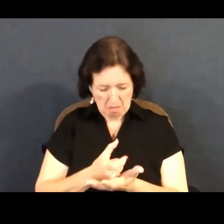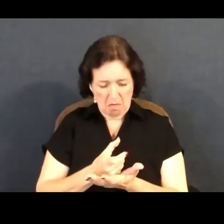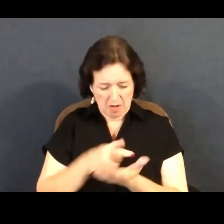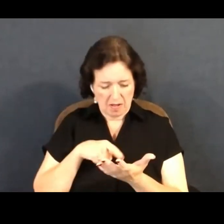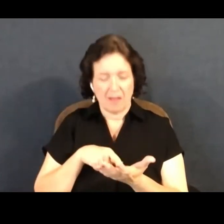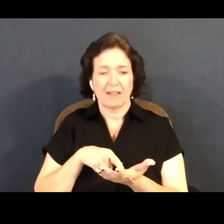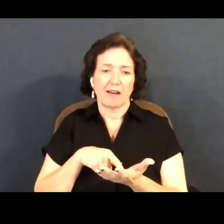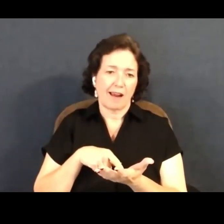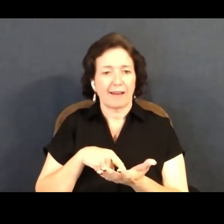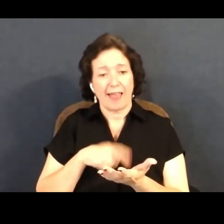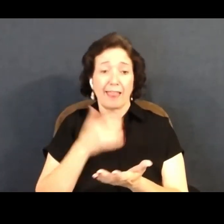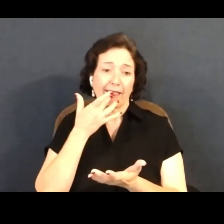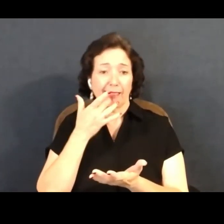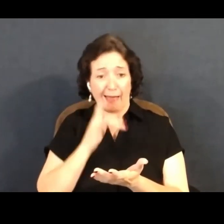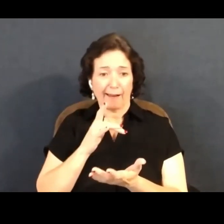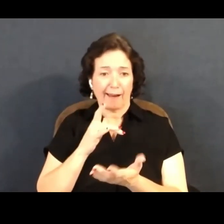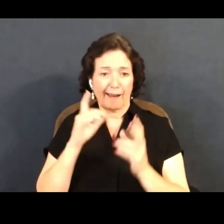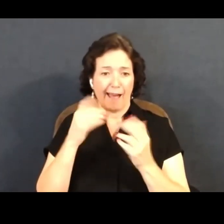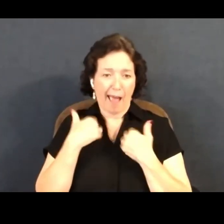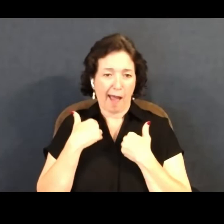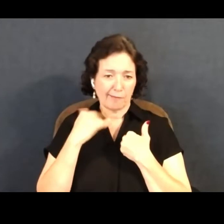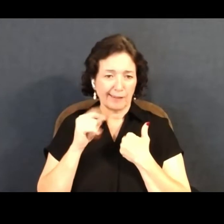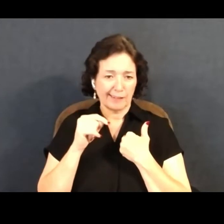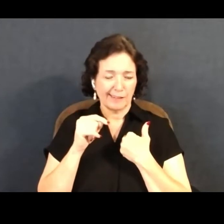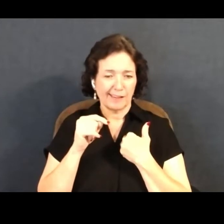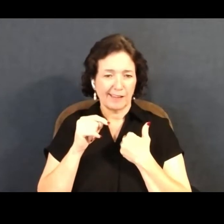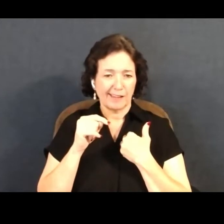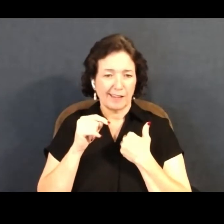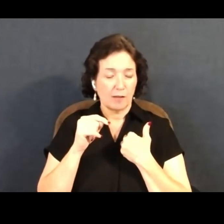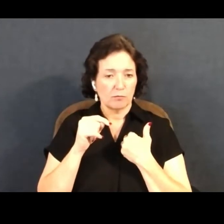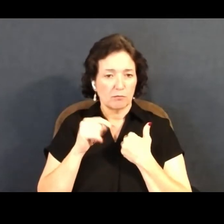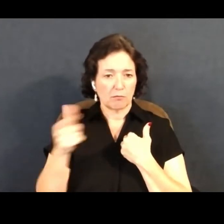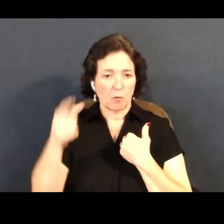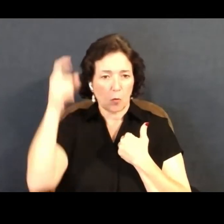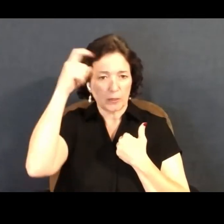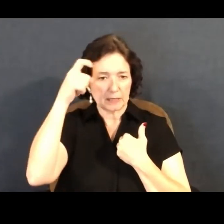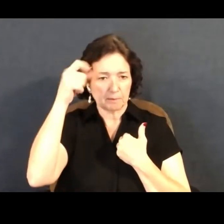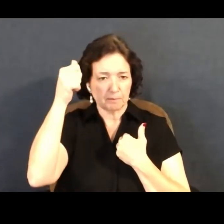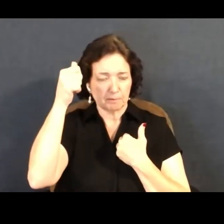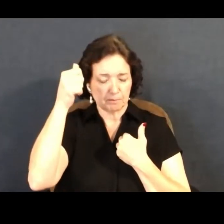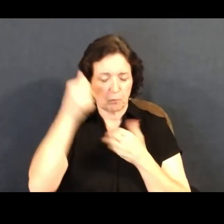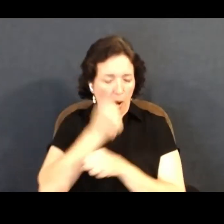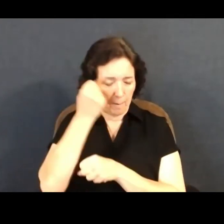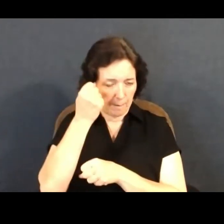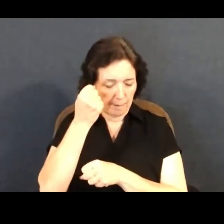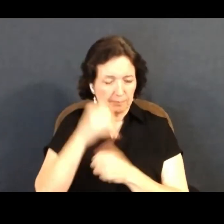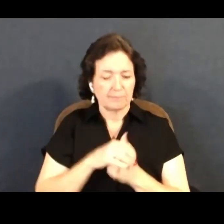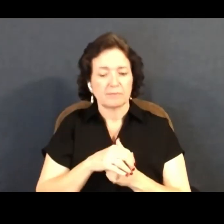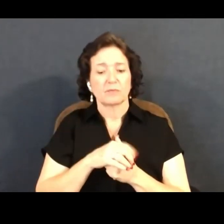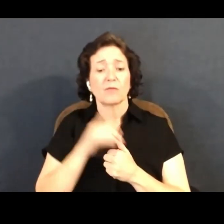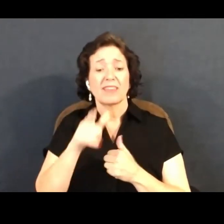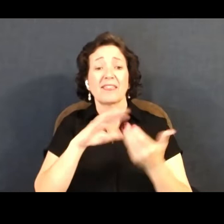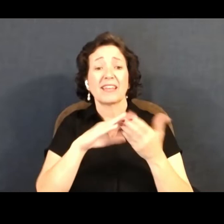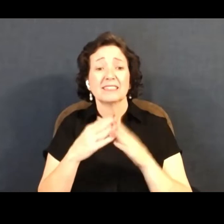And as luck would have it, wisdom won. Now, in that city, a boy